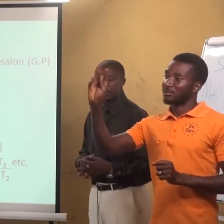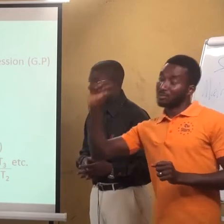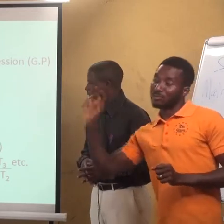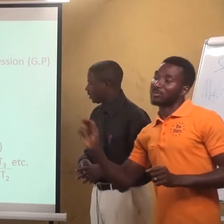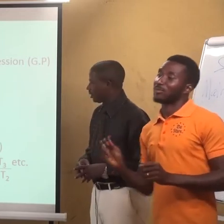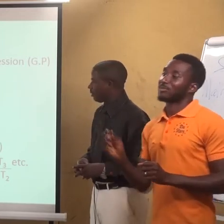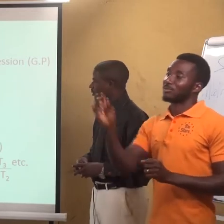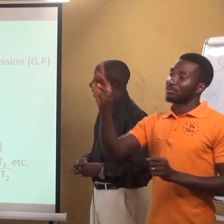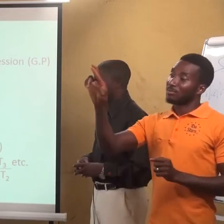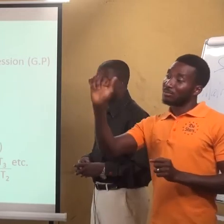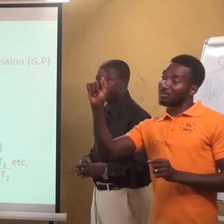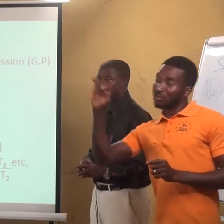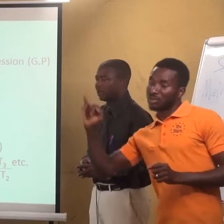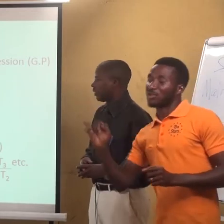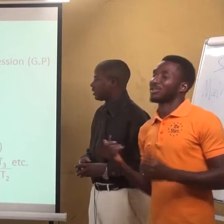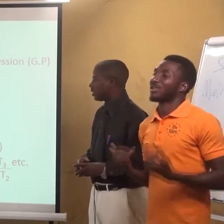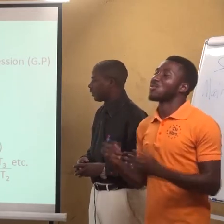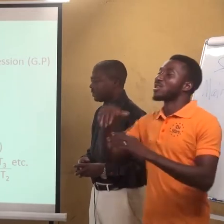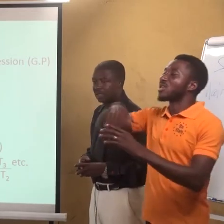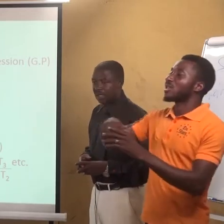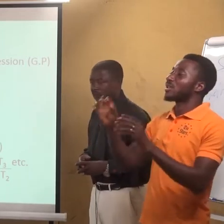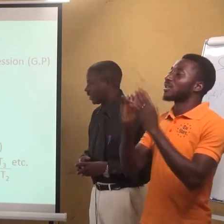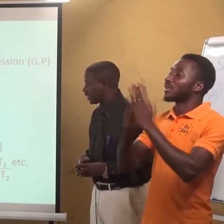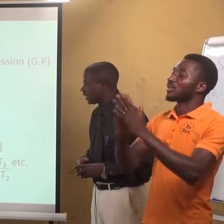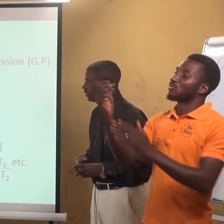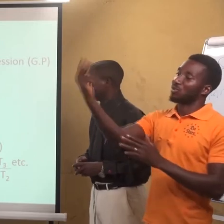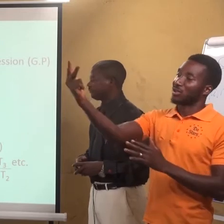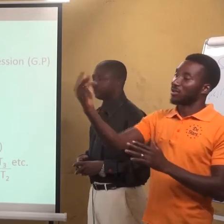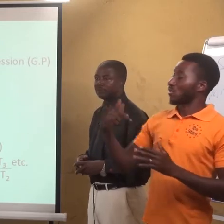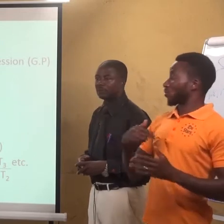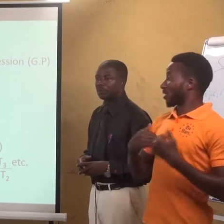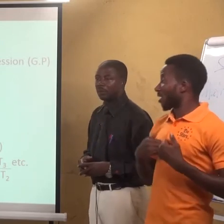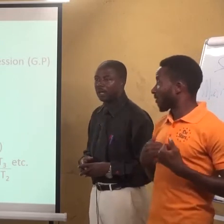example 3, we have our sequence as 20,